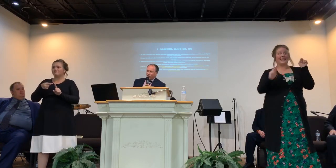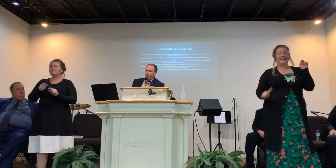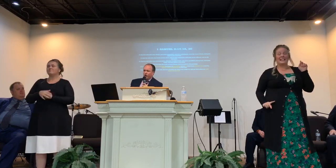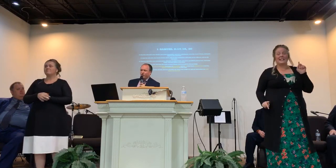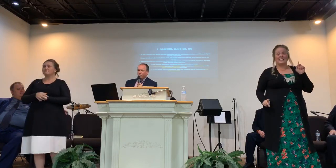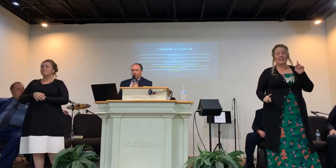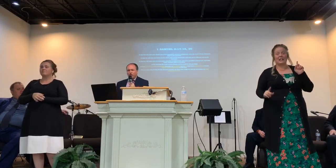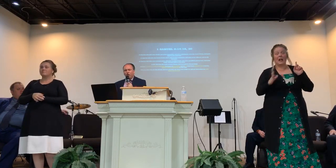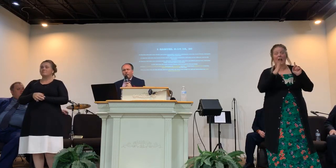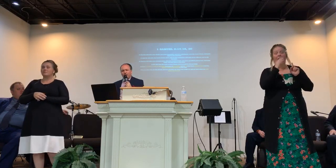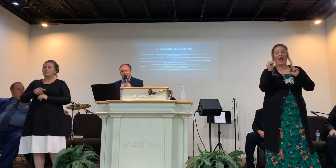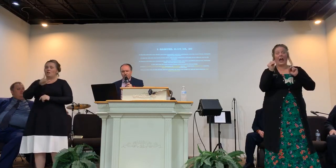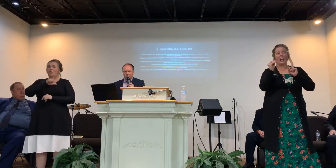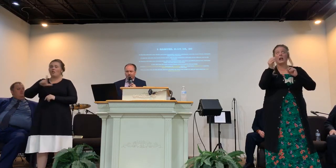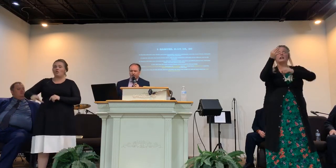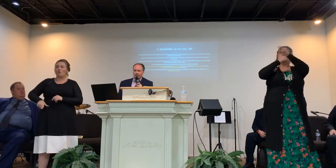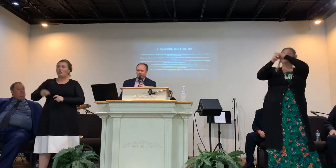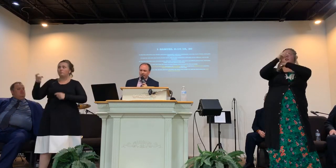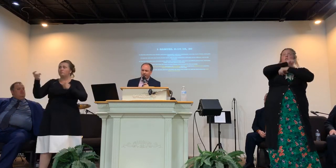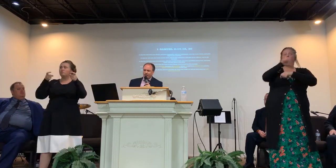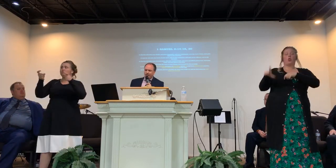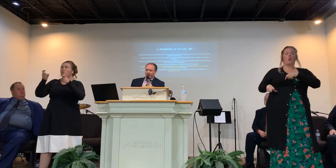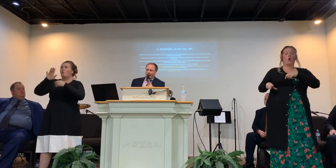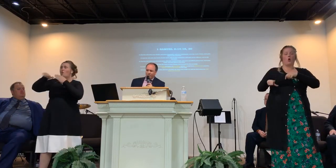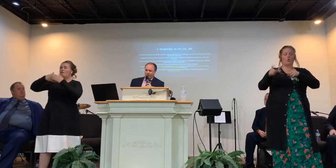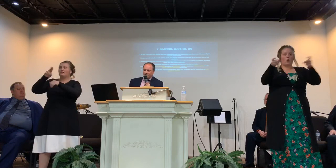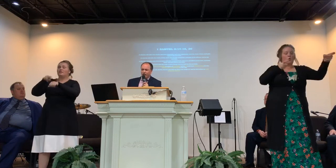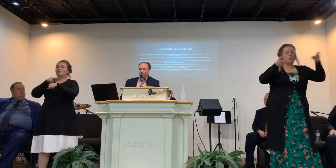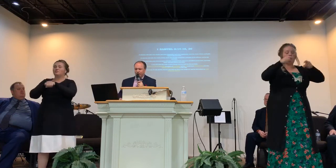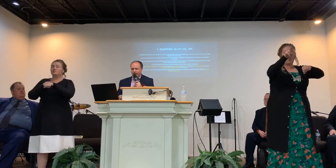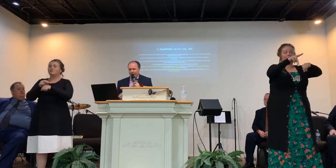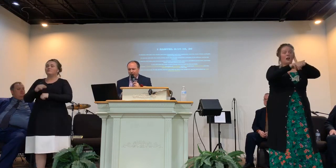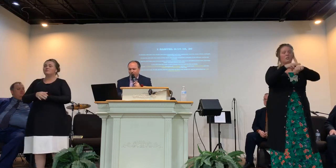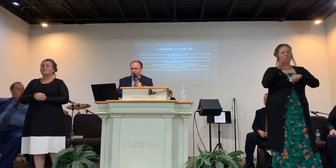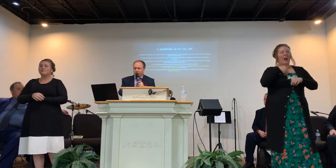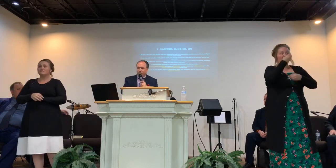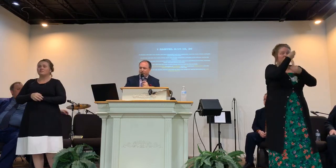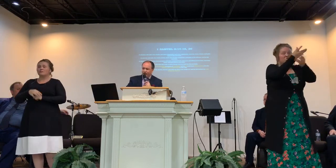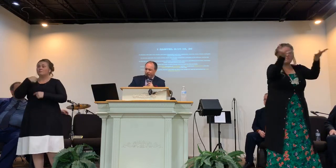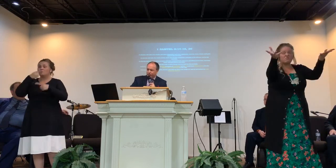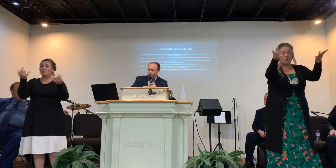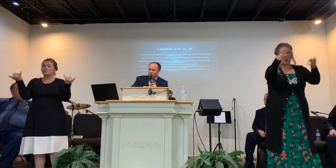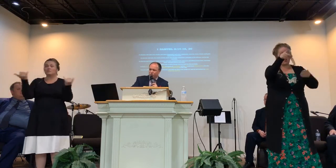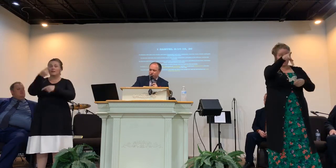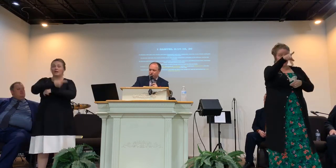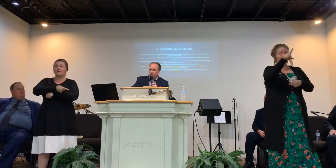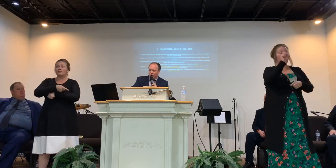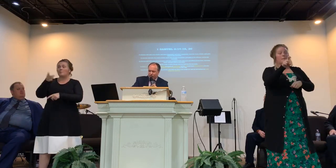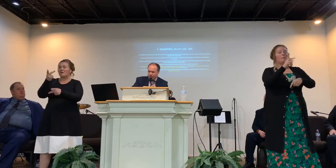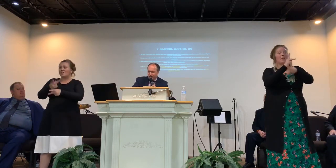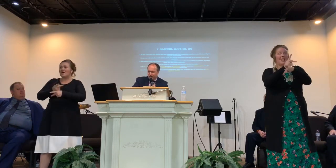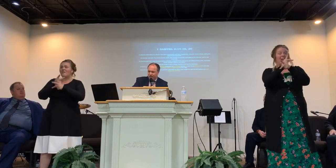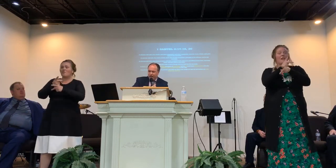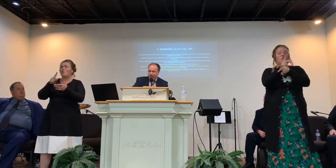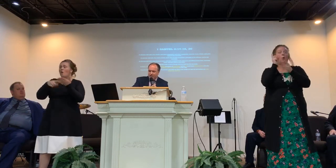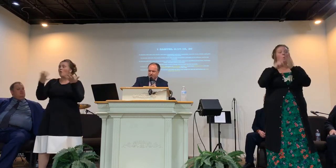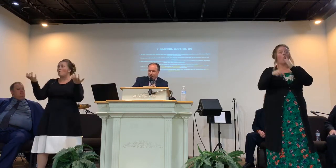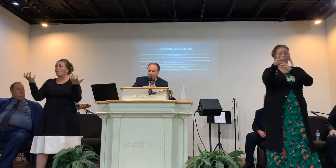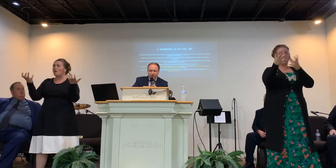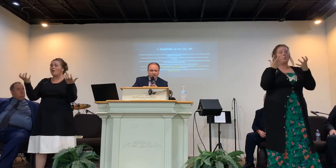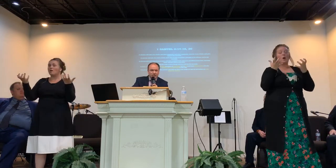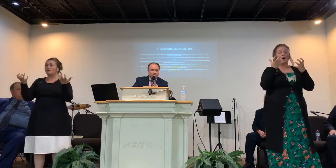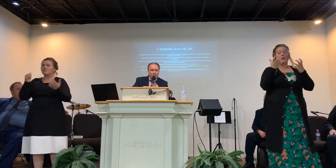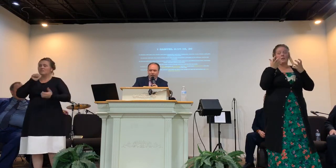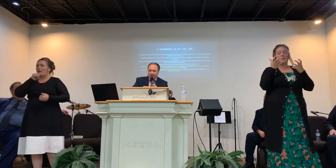instead of the Lord ruling over the nation. I'm going to tell you today, you need to be careful when what you want is